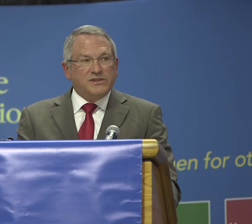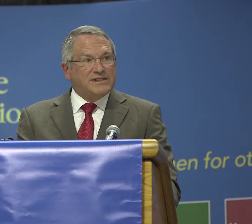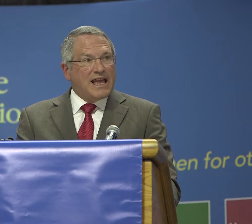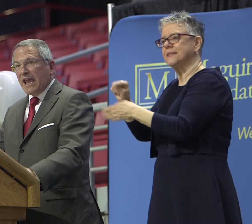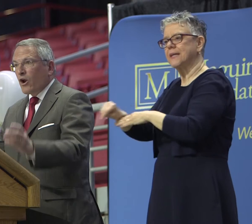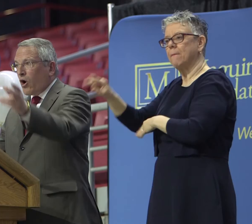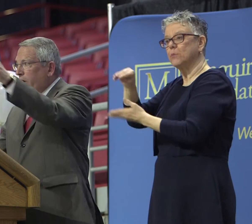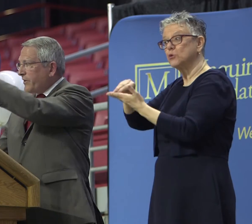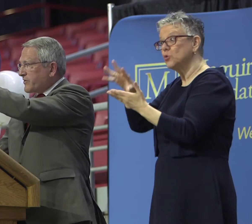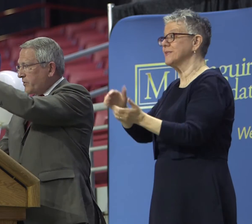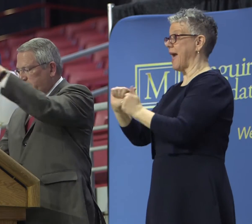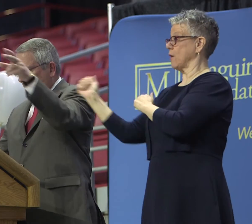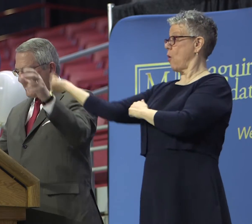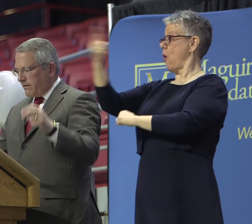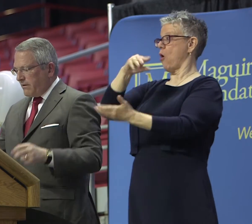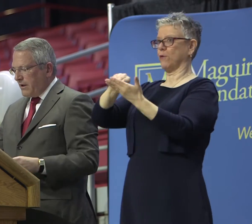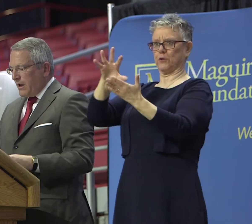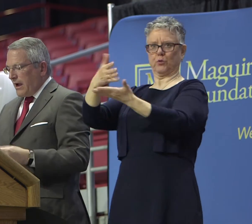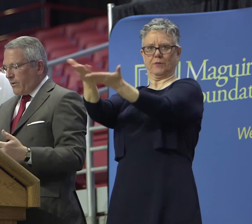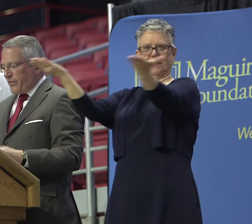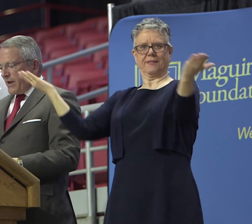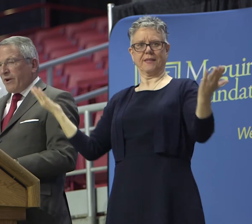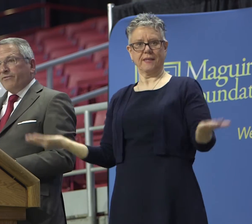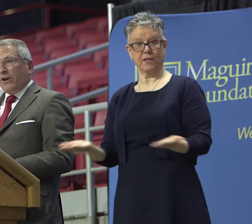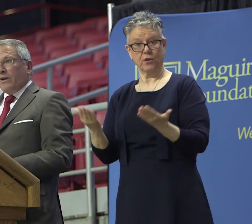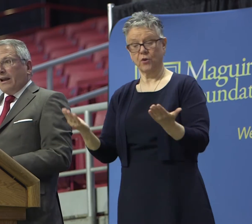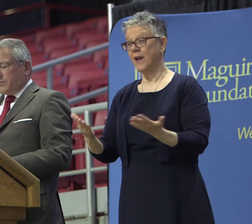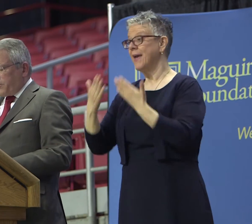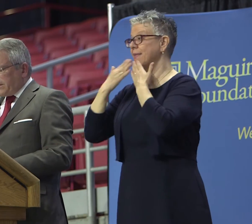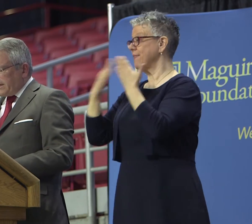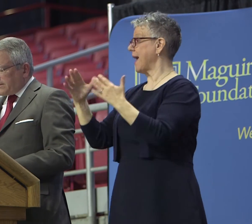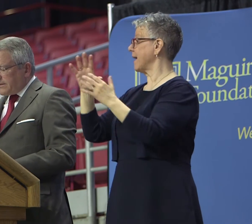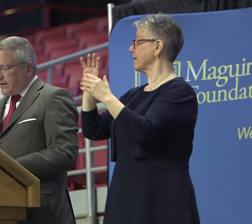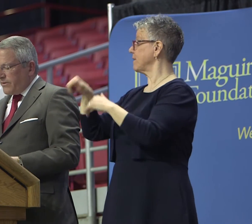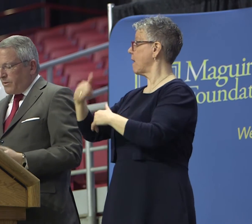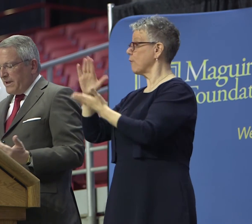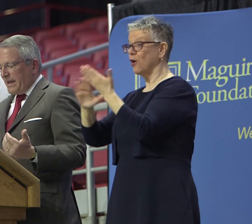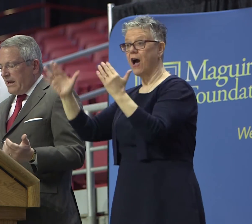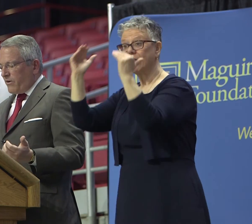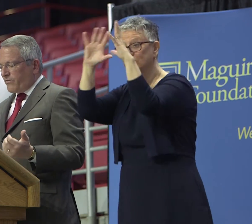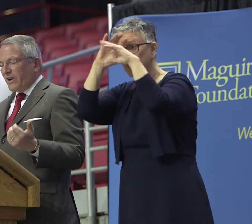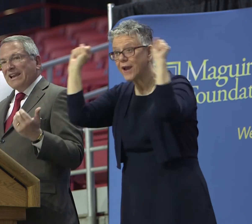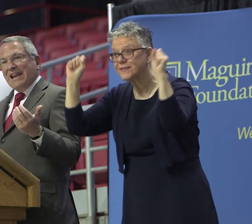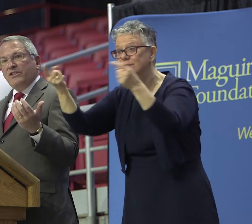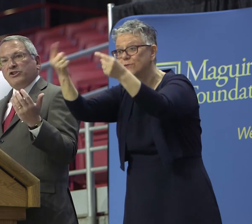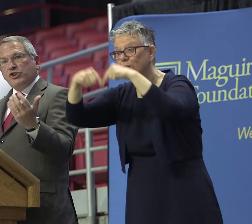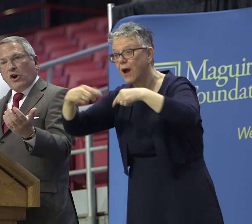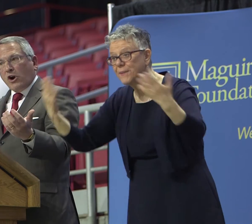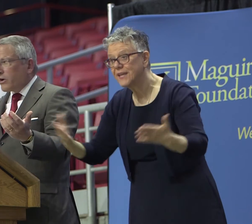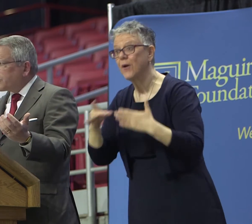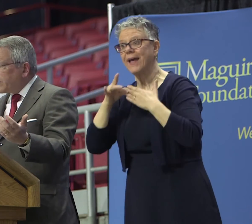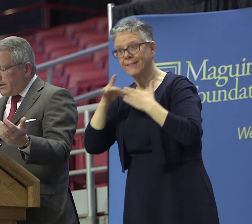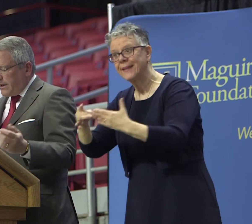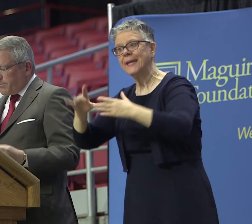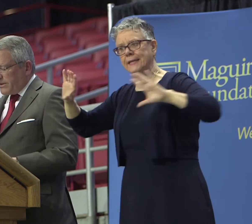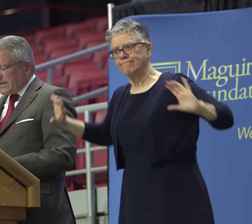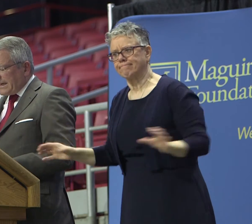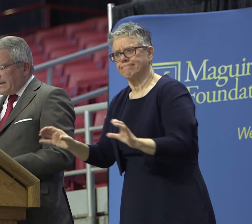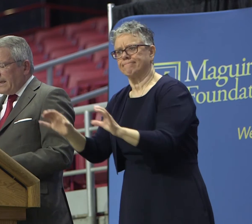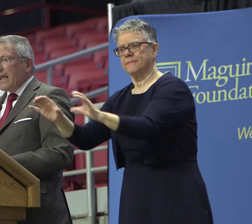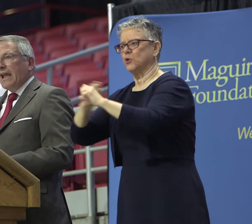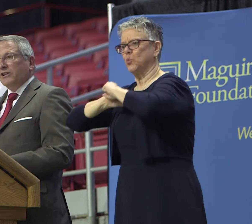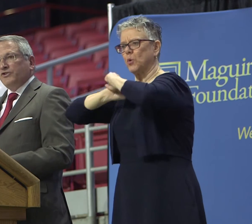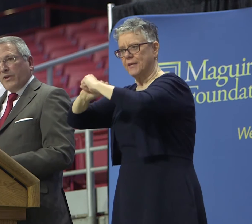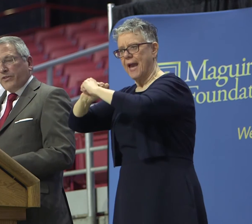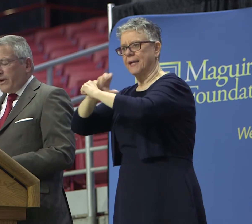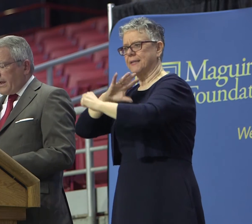Temple students and all of the students here. I want to thank my fellow college presidents for being here and for leading the charge in